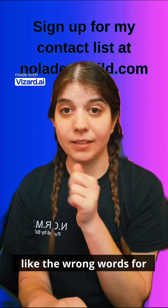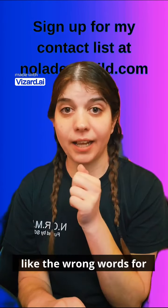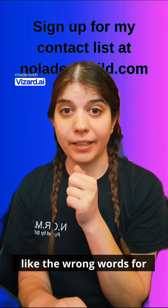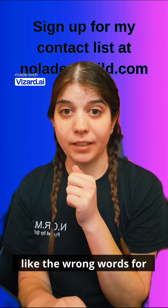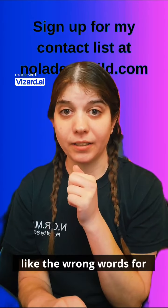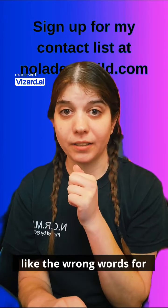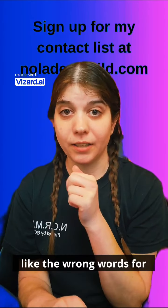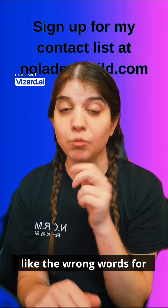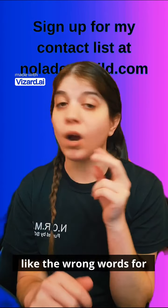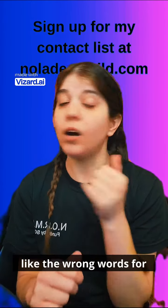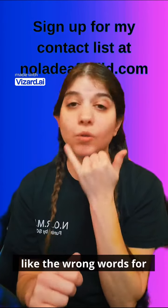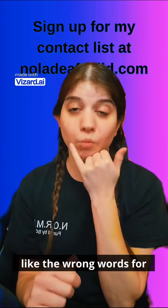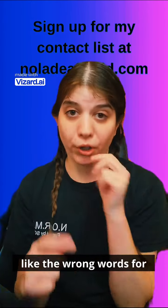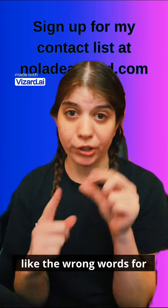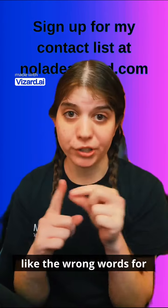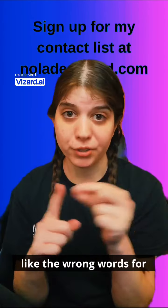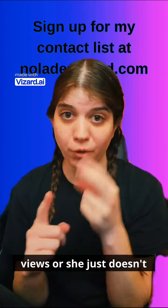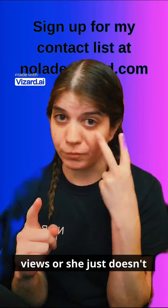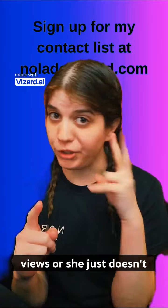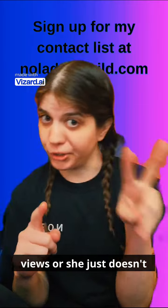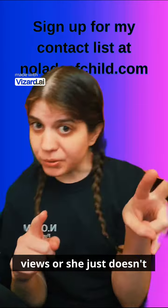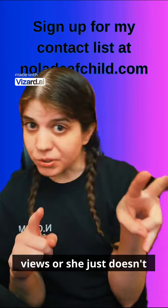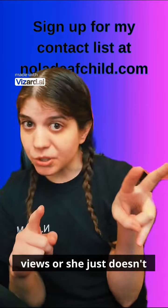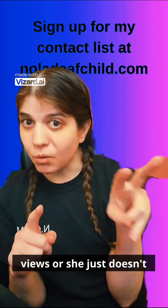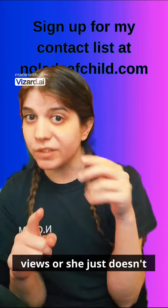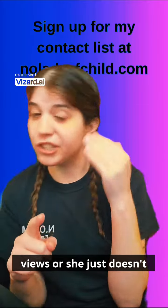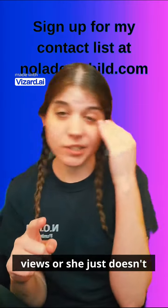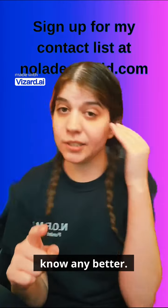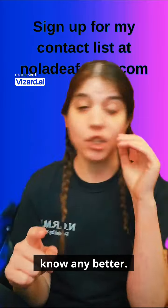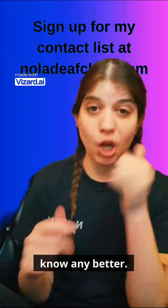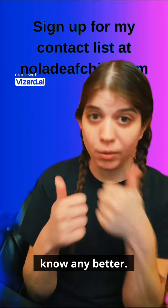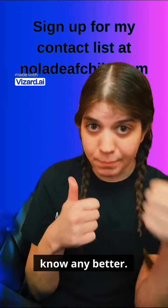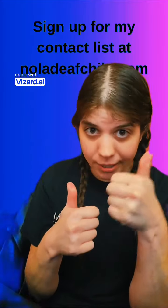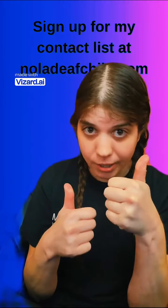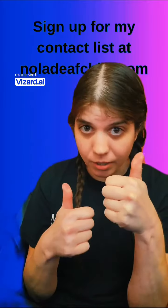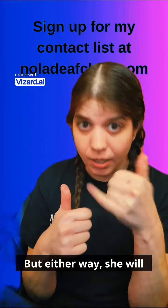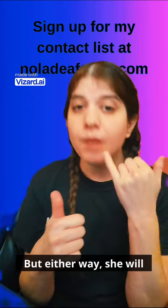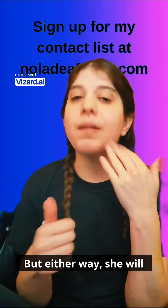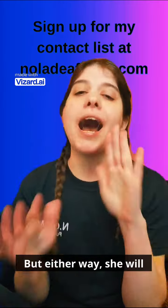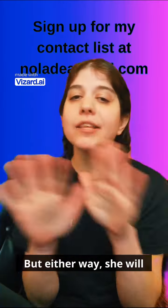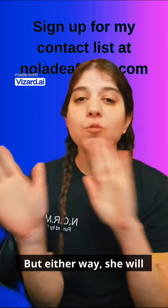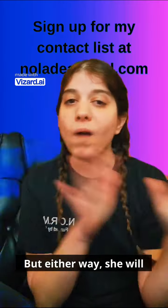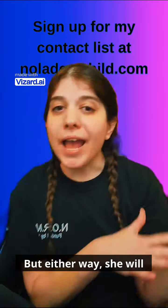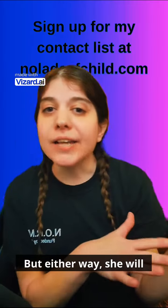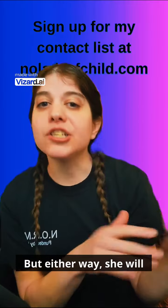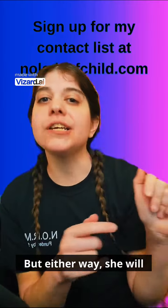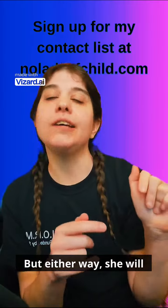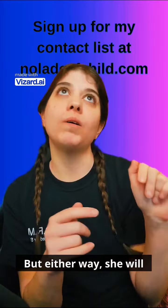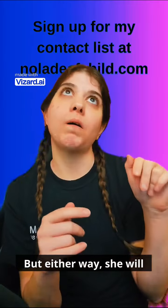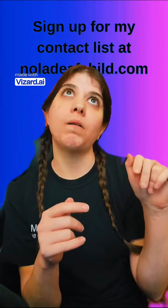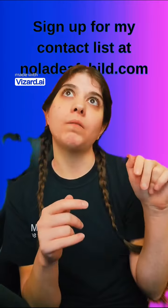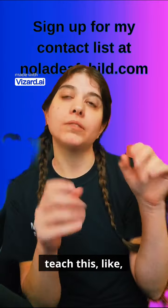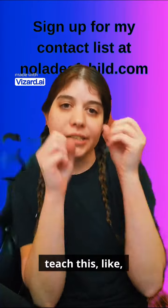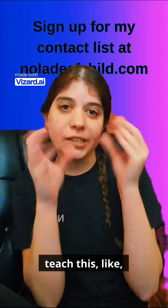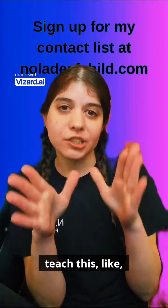like the wrong words for views, or she just doesn't know any better. But either way, she will teach this